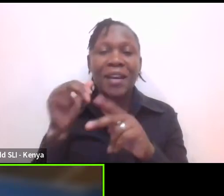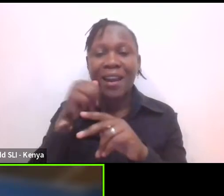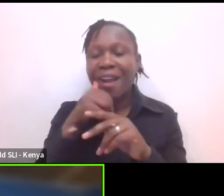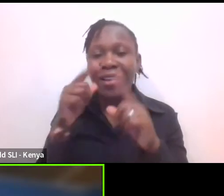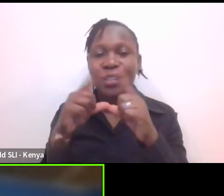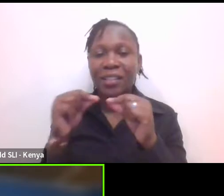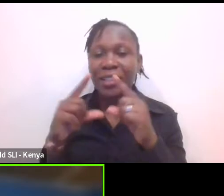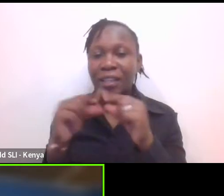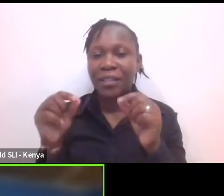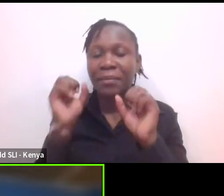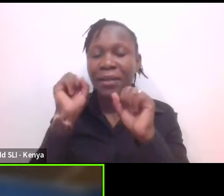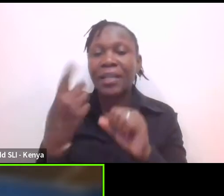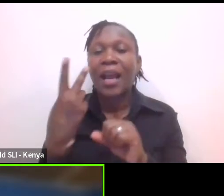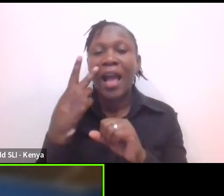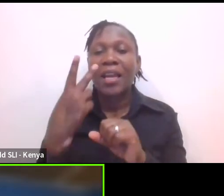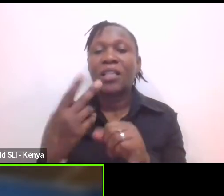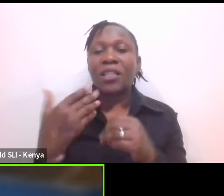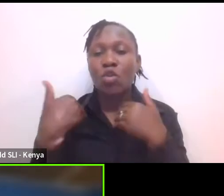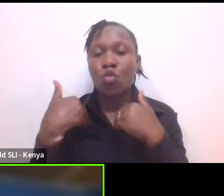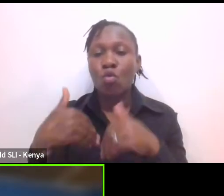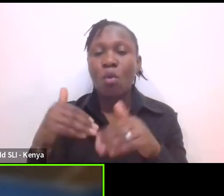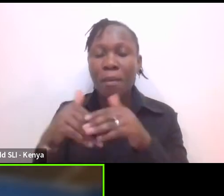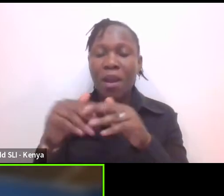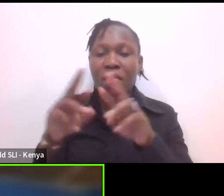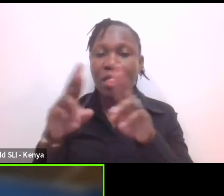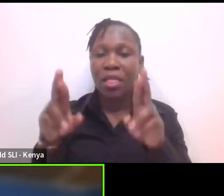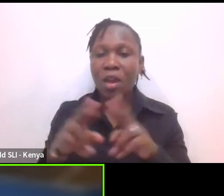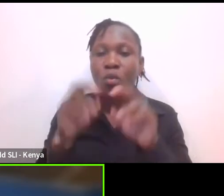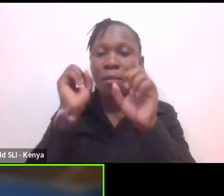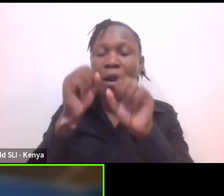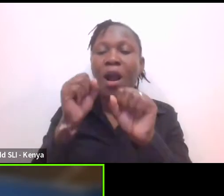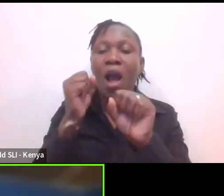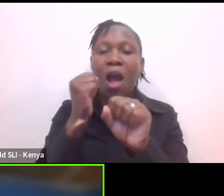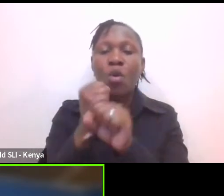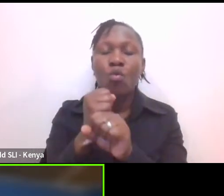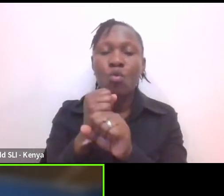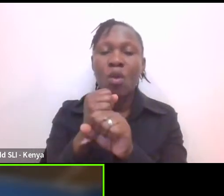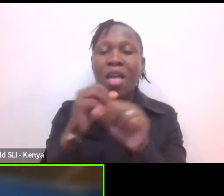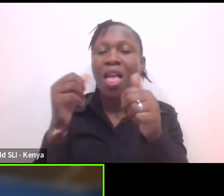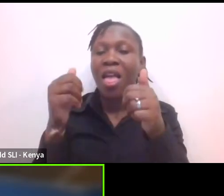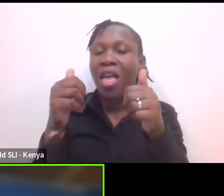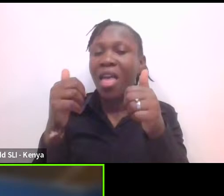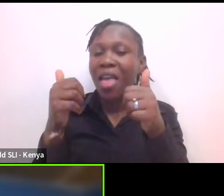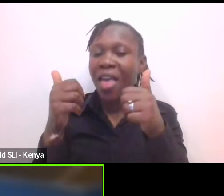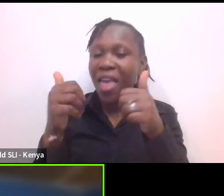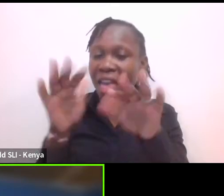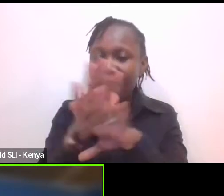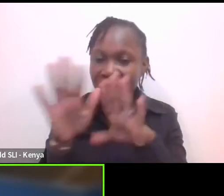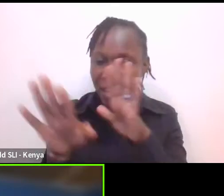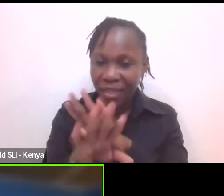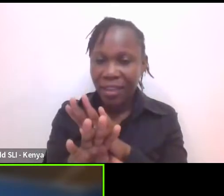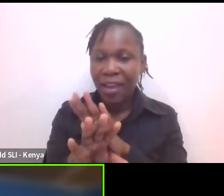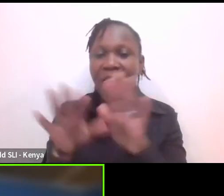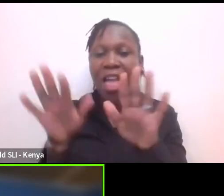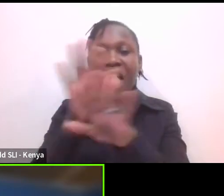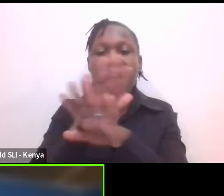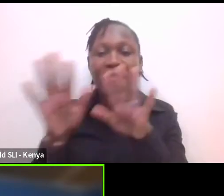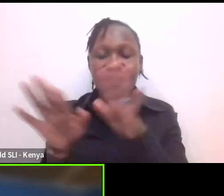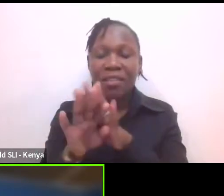and then we can do anything and everything. Everything is possible. But the one thing that I've actually